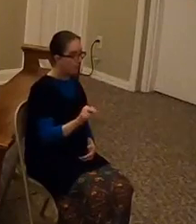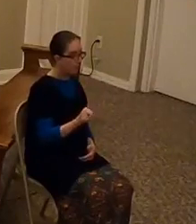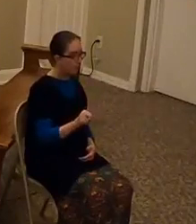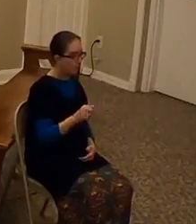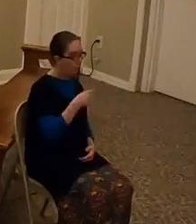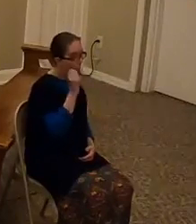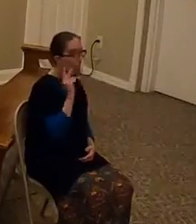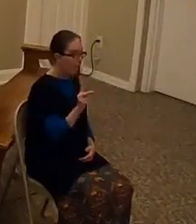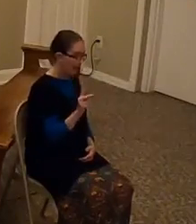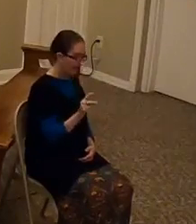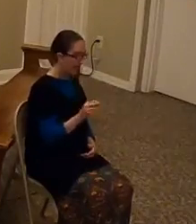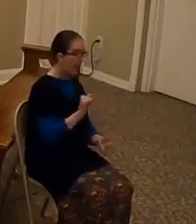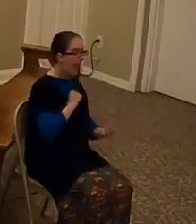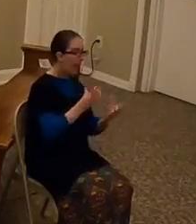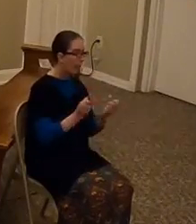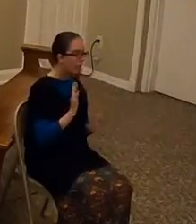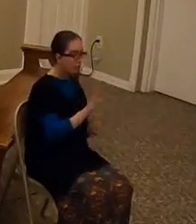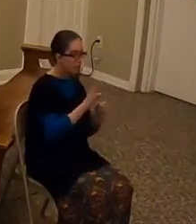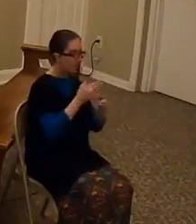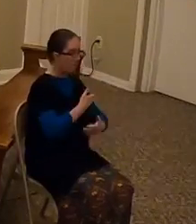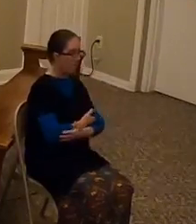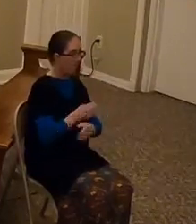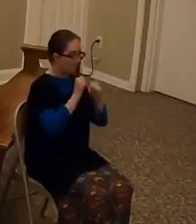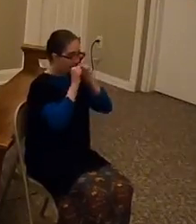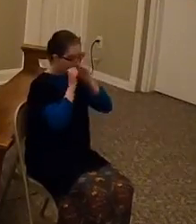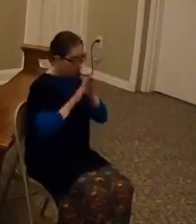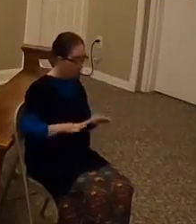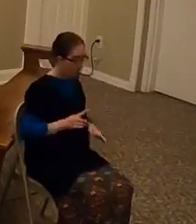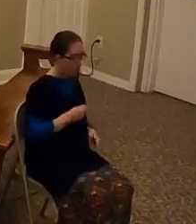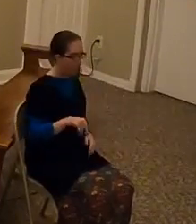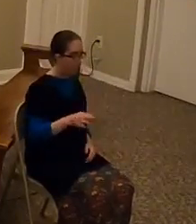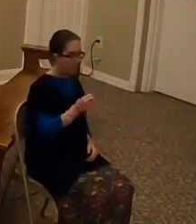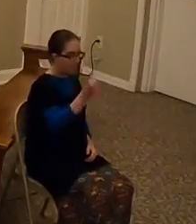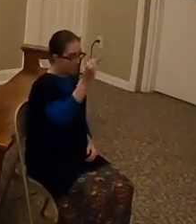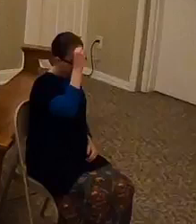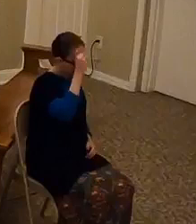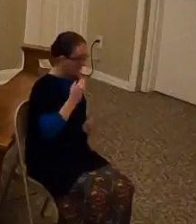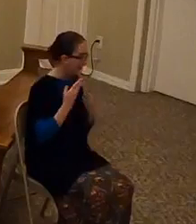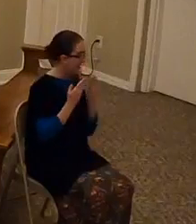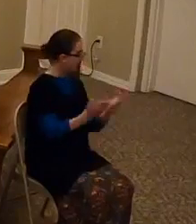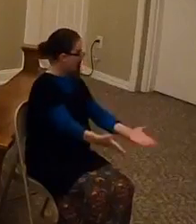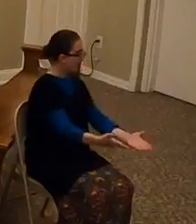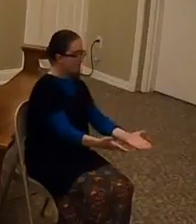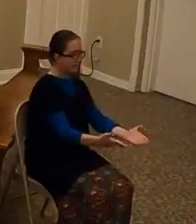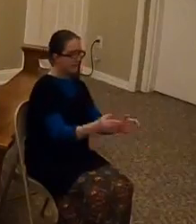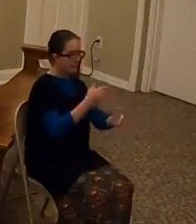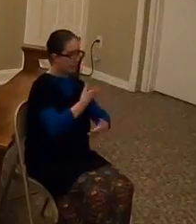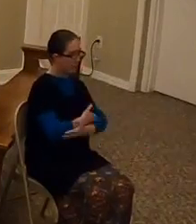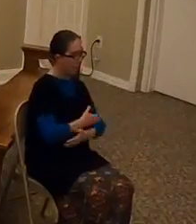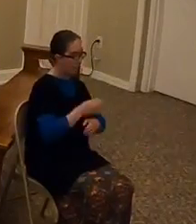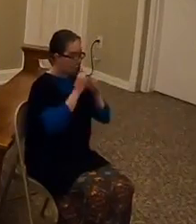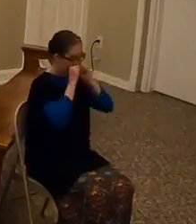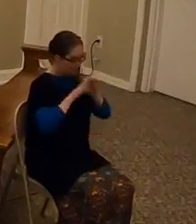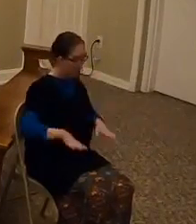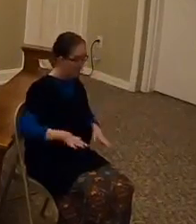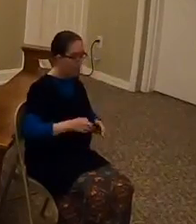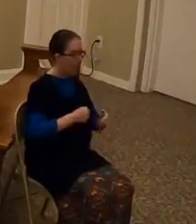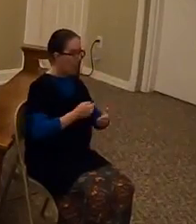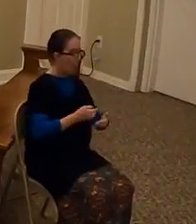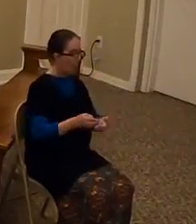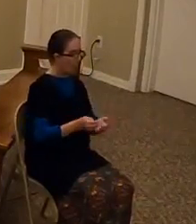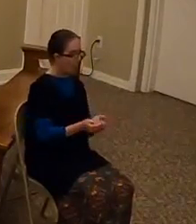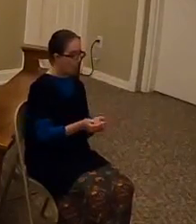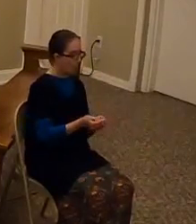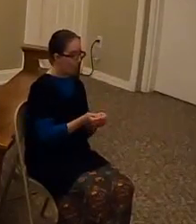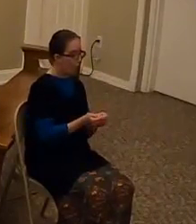that's not a big deal. I want your birthright. And the idiot sells him his birthright for a bowl of beans. Hello.